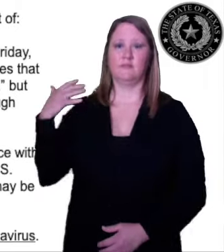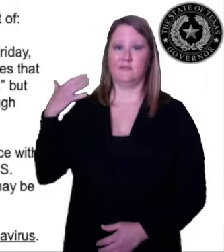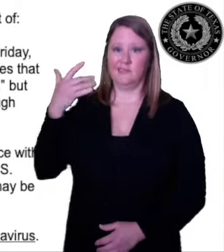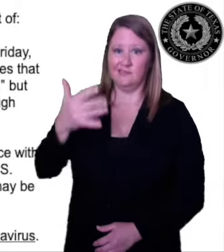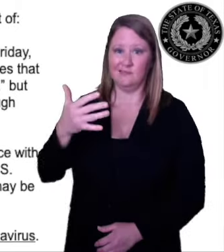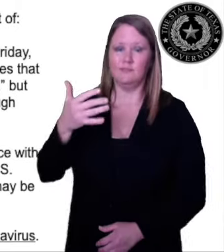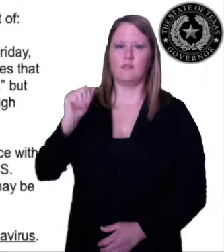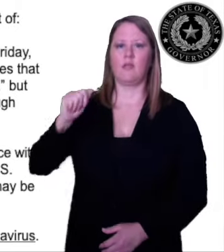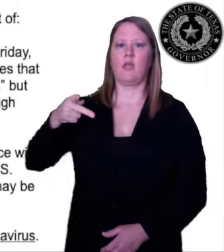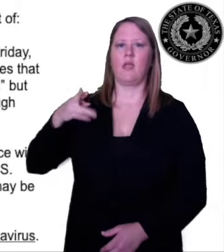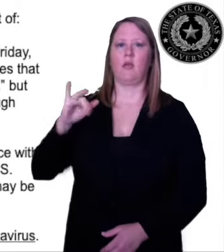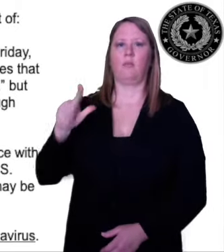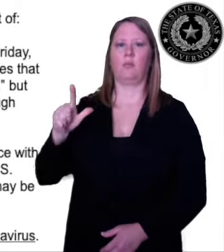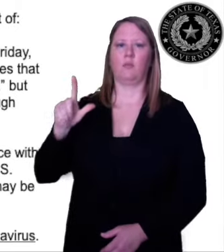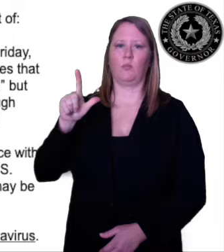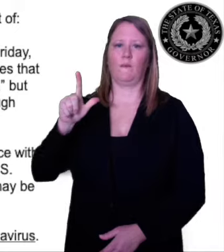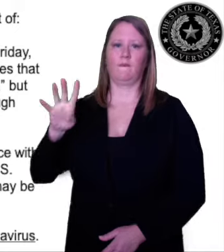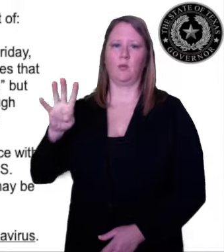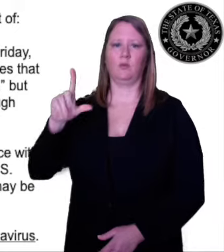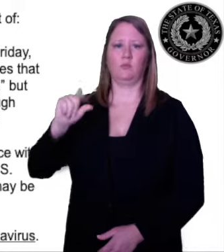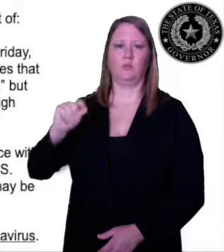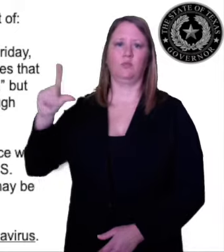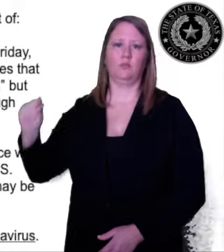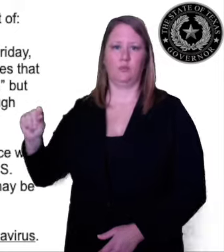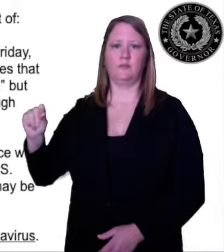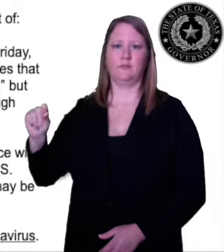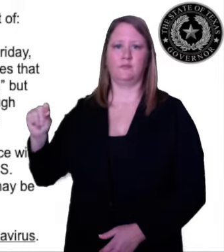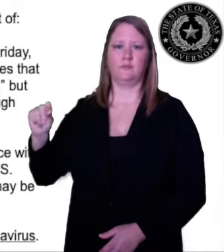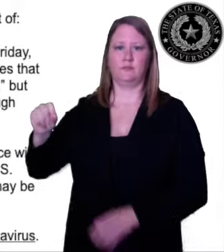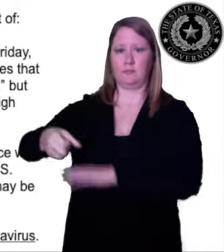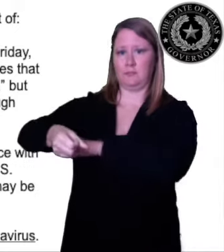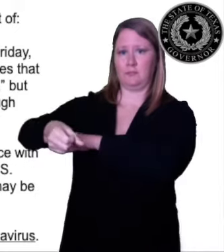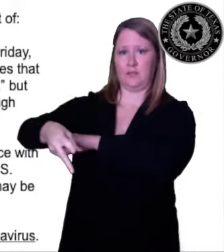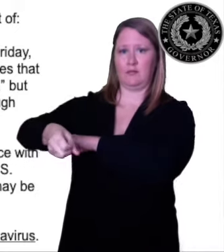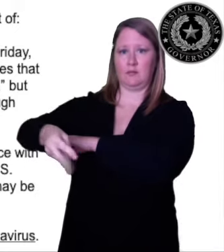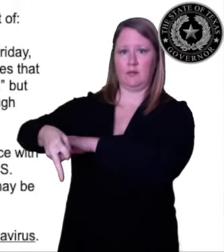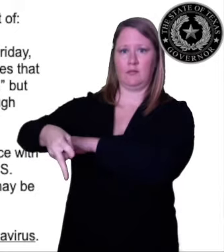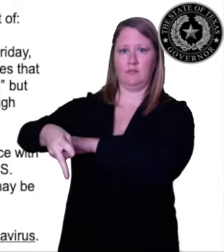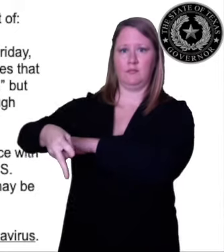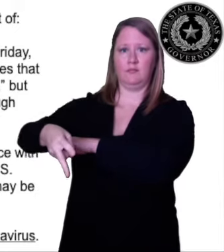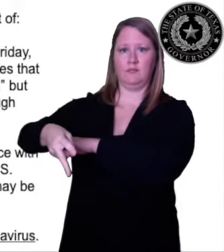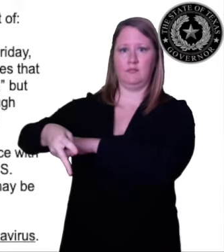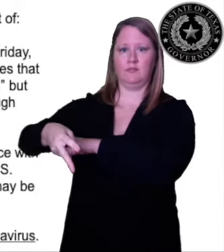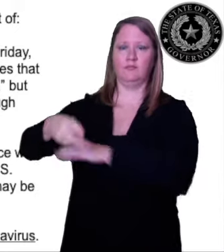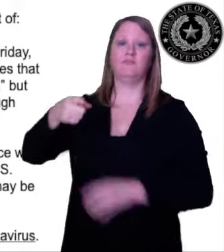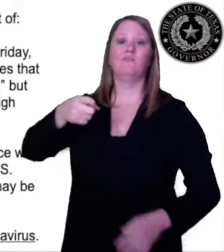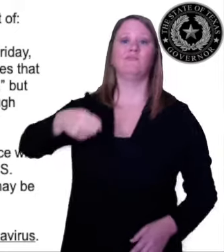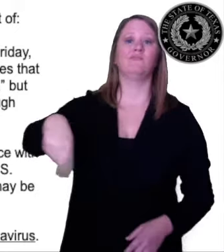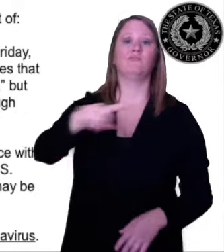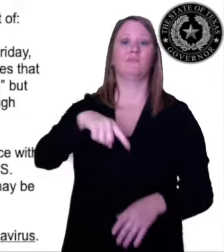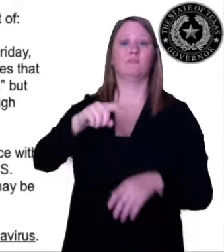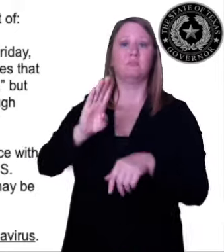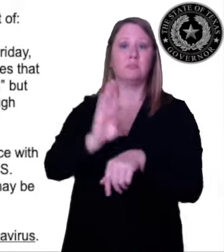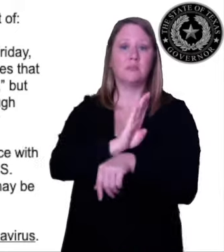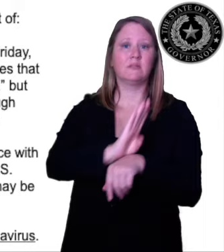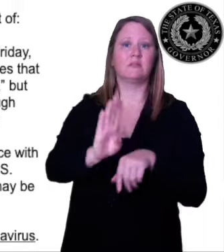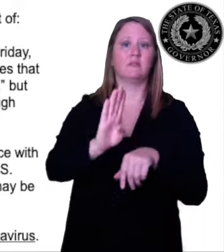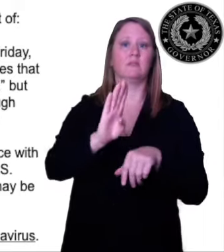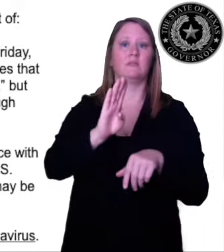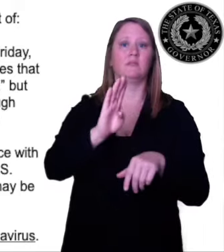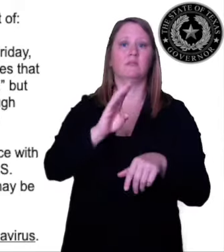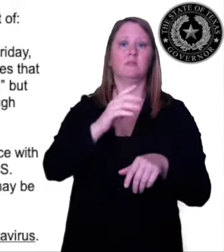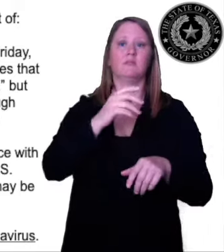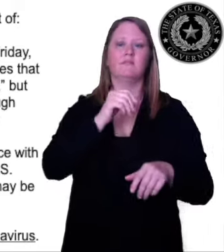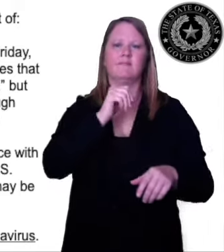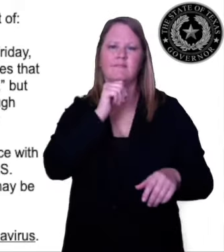Reopened services shall consist of, starting at 12:01 a.m. on Friday, April 24th, 2020,